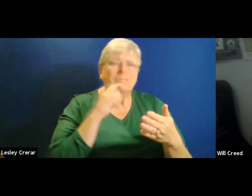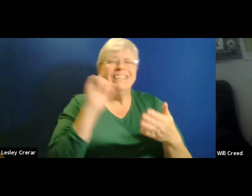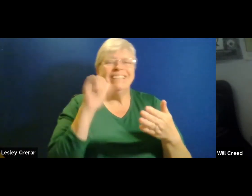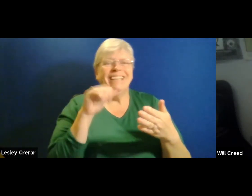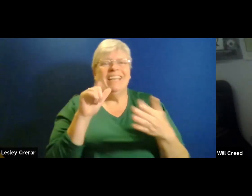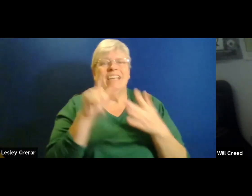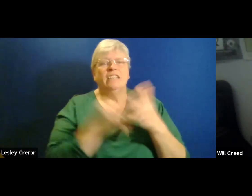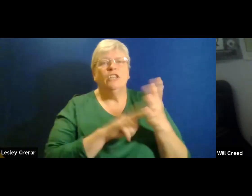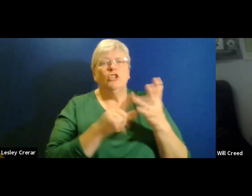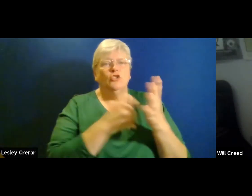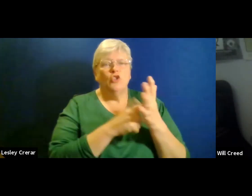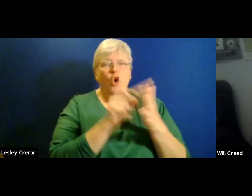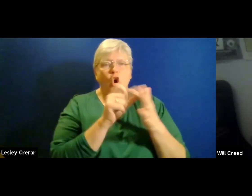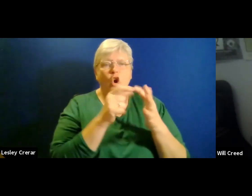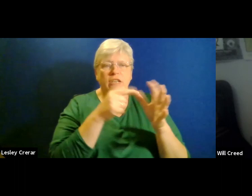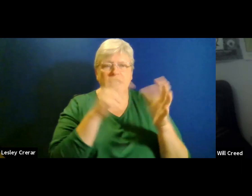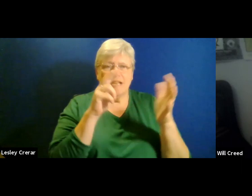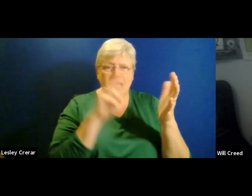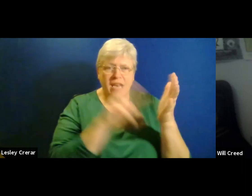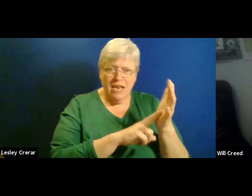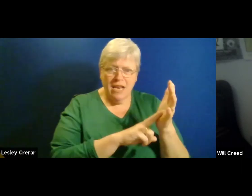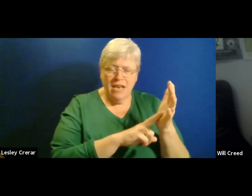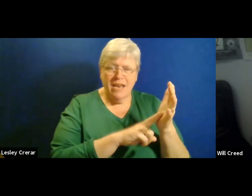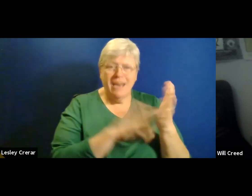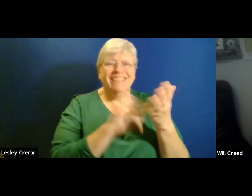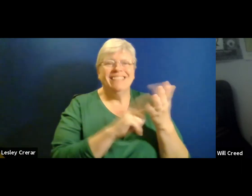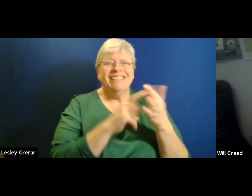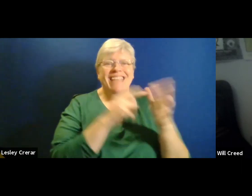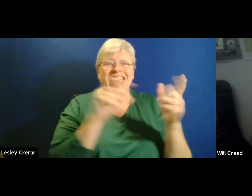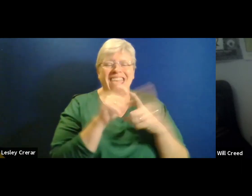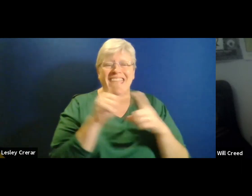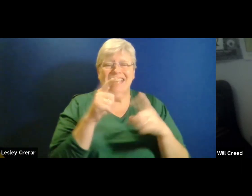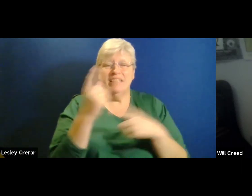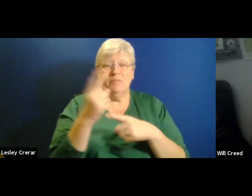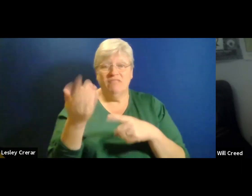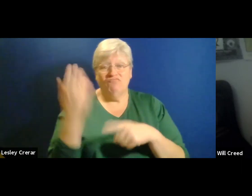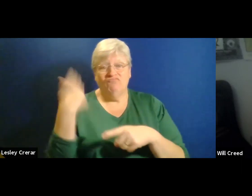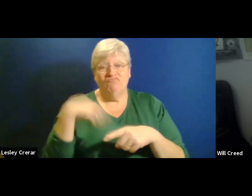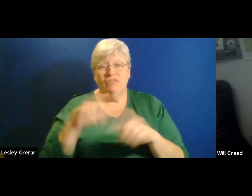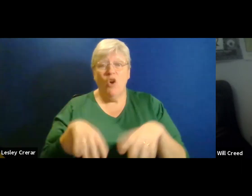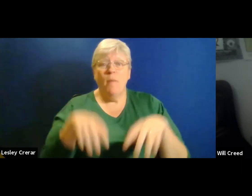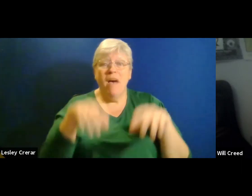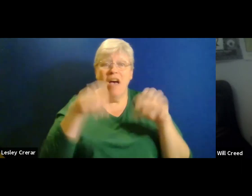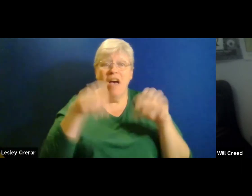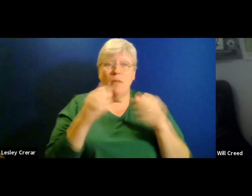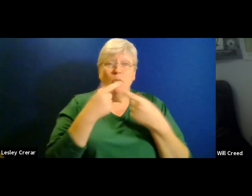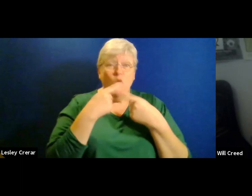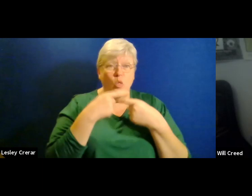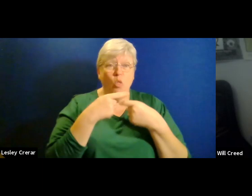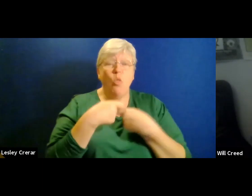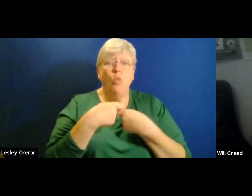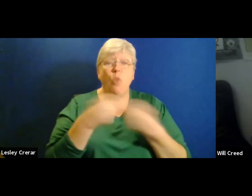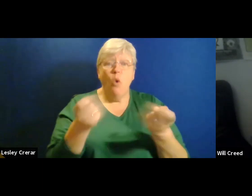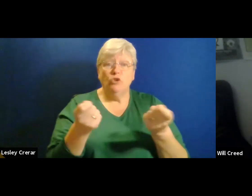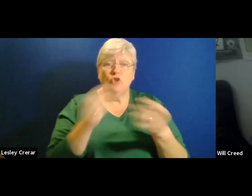Jordan Stead is a poet who's been published on Leopard Arts. I think from the beginning, when we launched our website almost